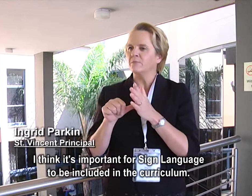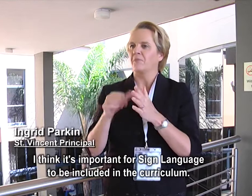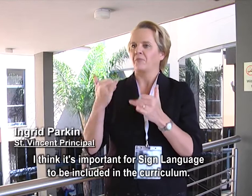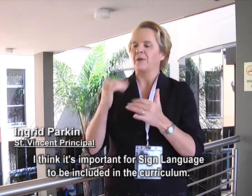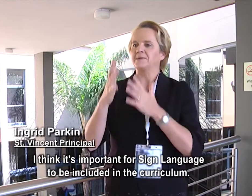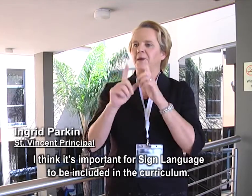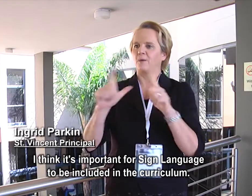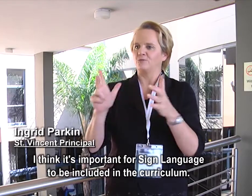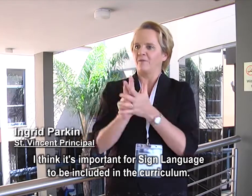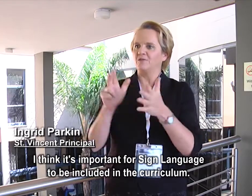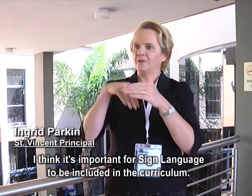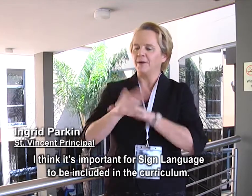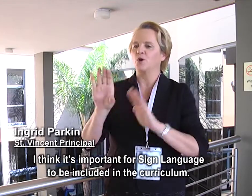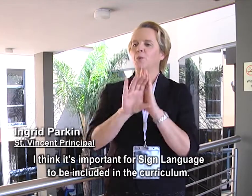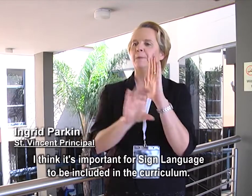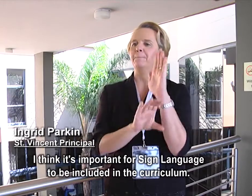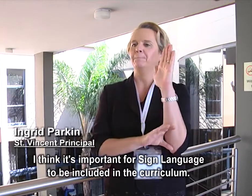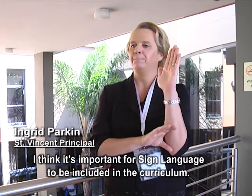to be included in the curriculum.